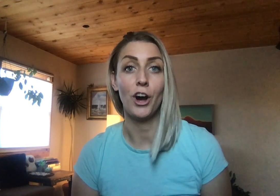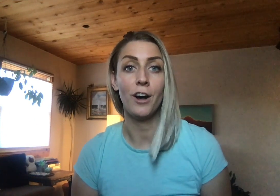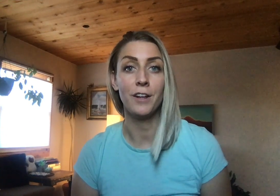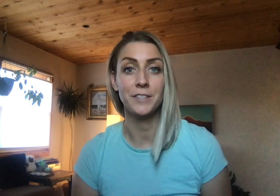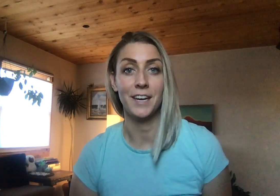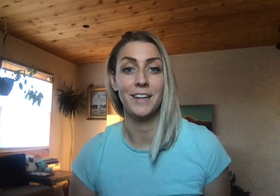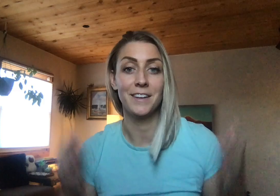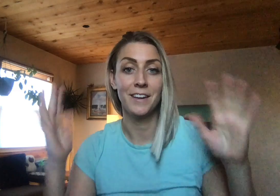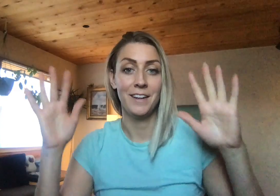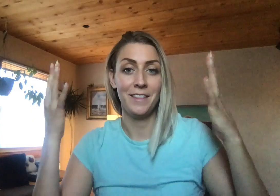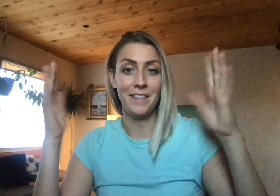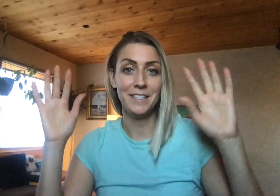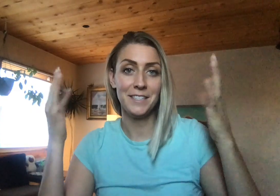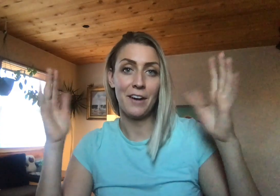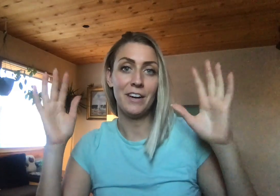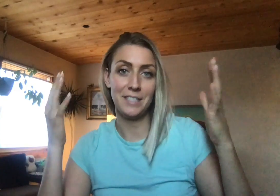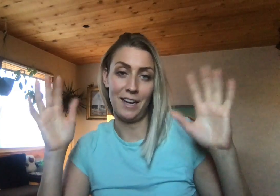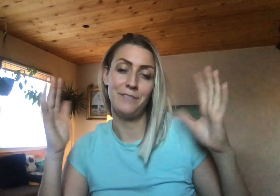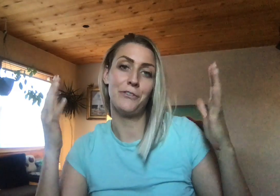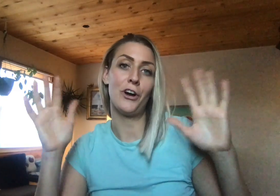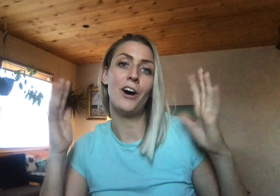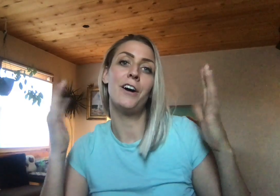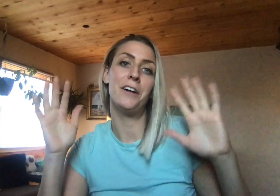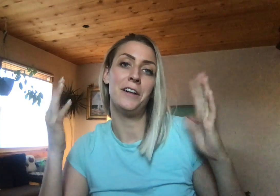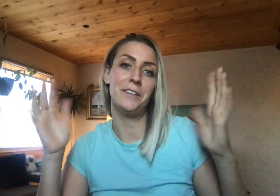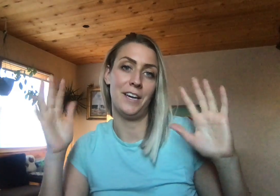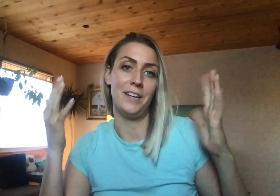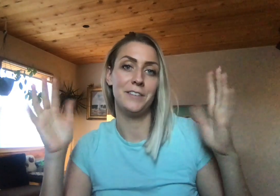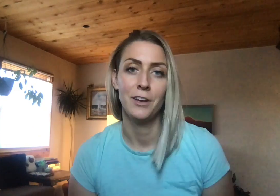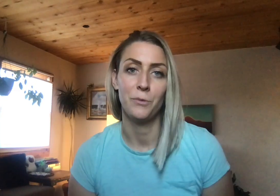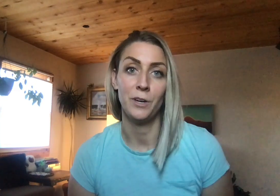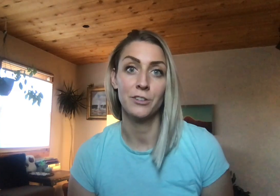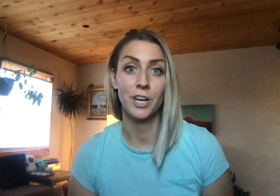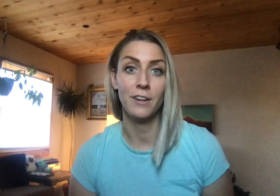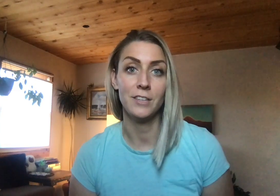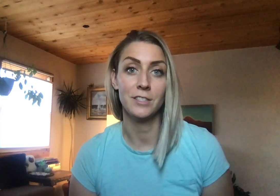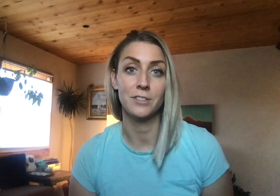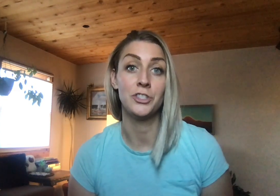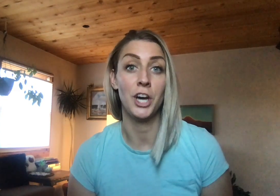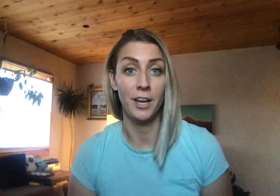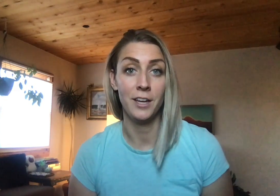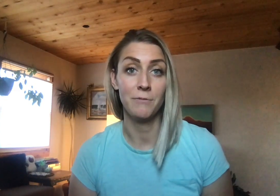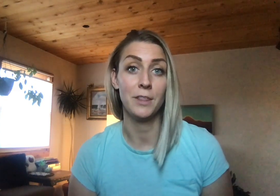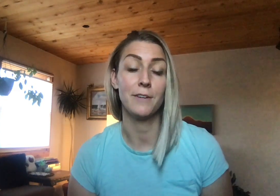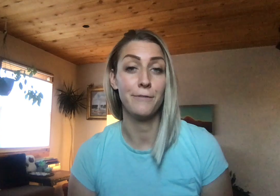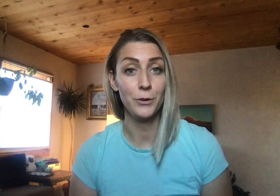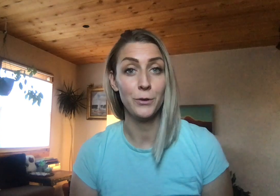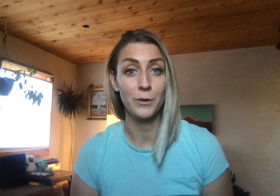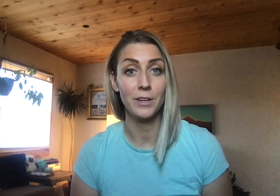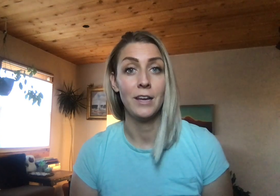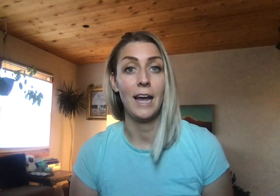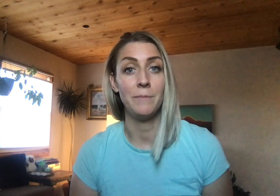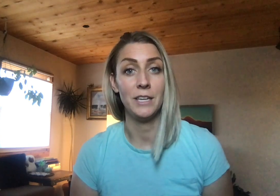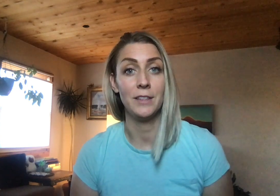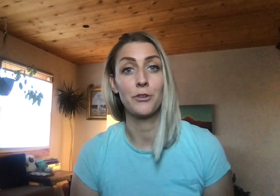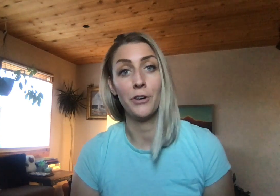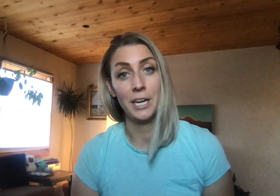all done. This is how I sign for all done. When your child is done with their food and begin throwing it off their